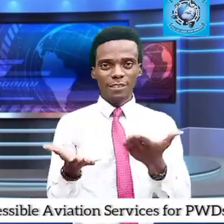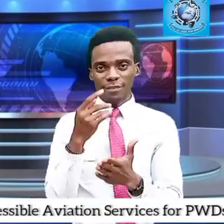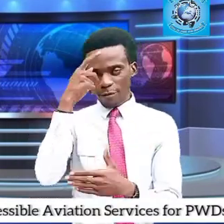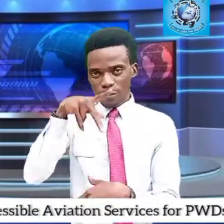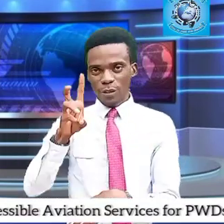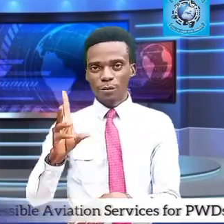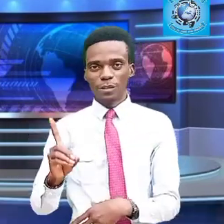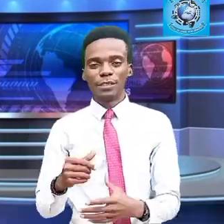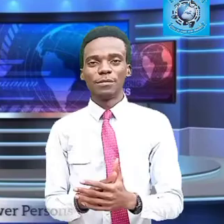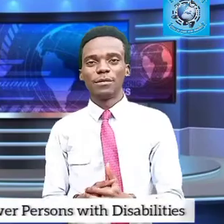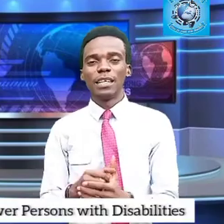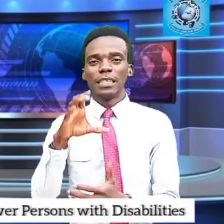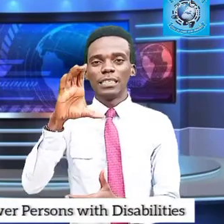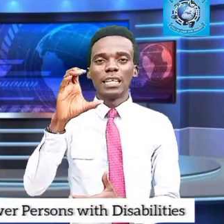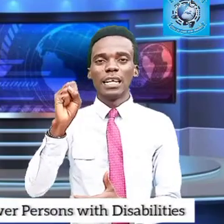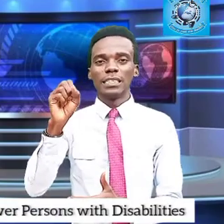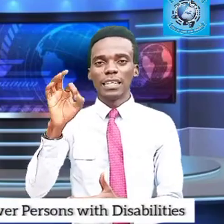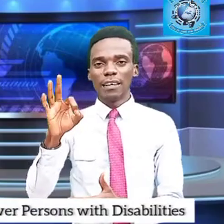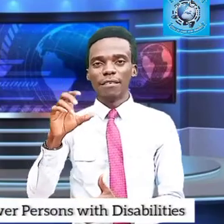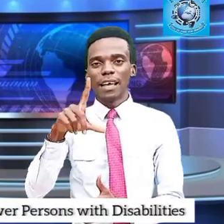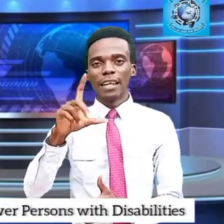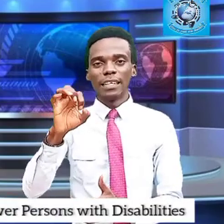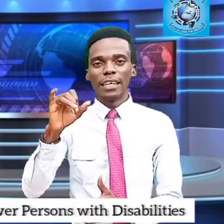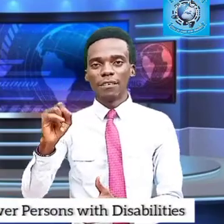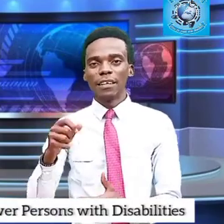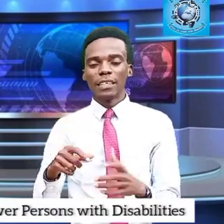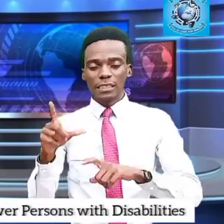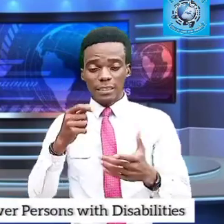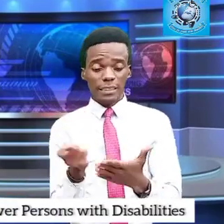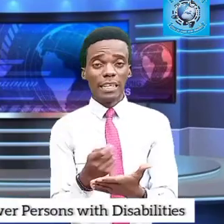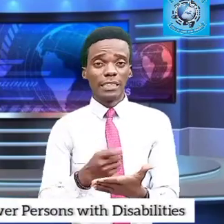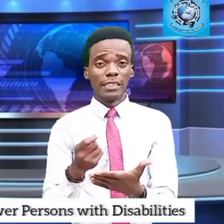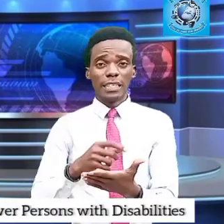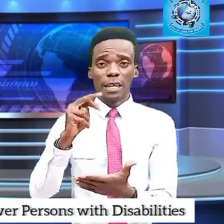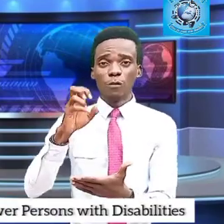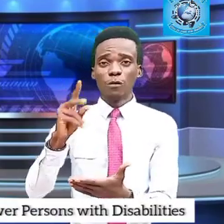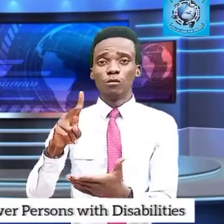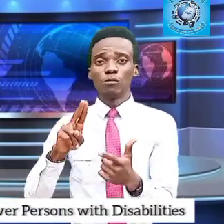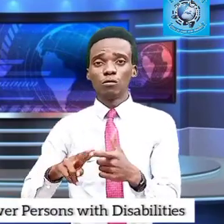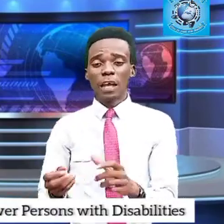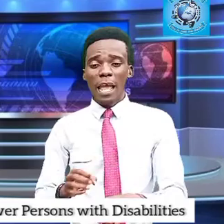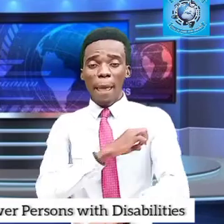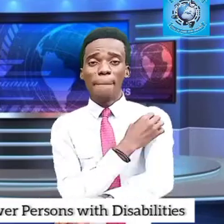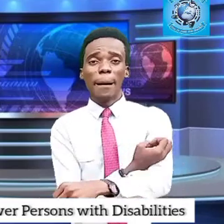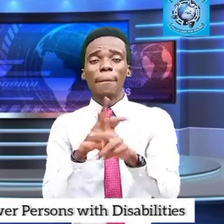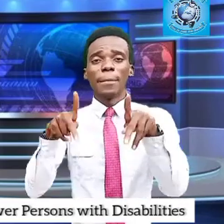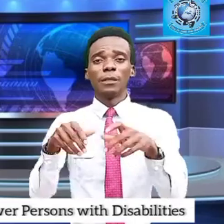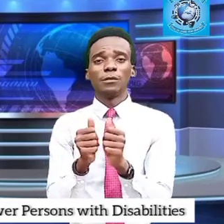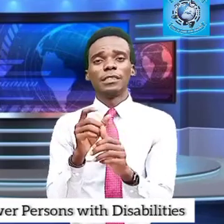PWDs. CSF LEF signs MOU to empower persons with